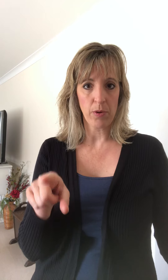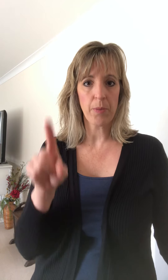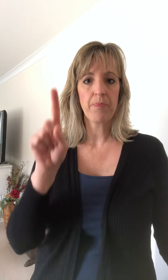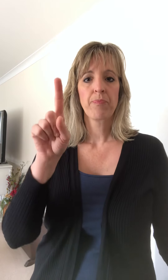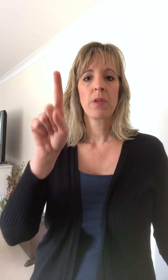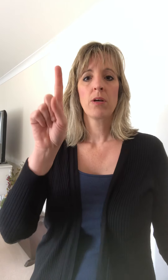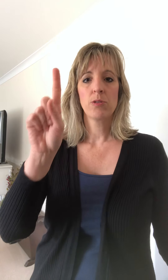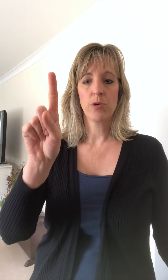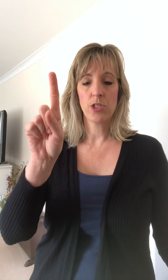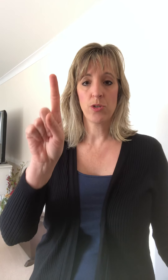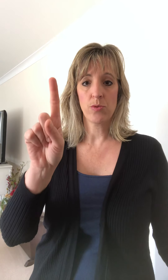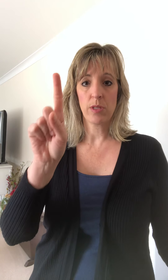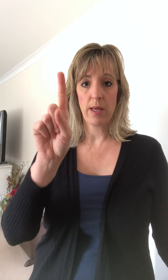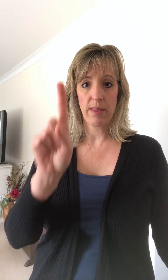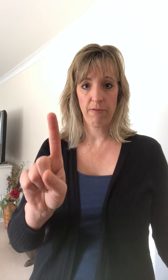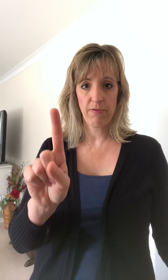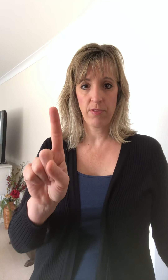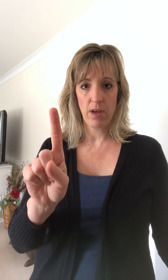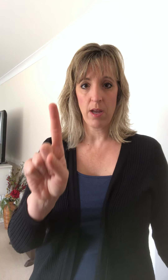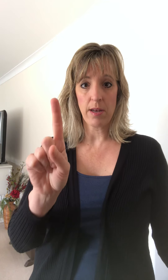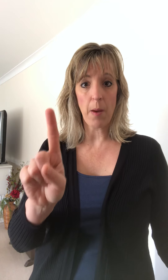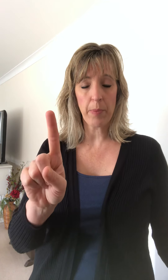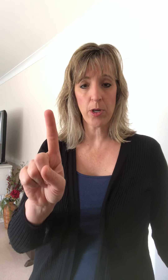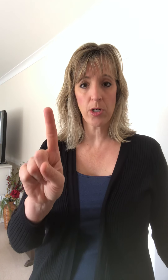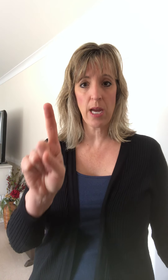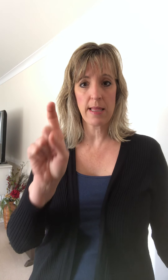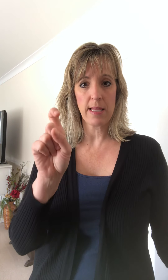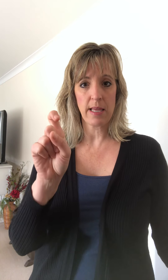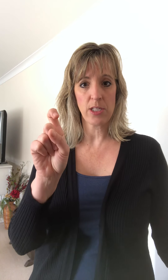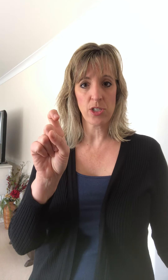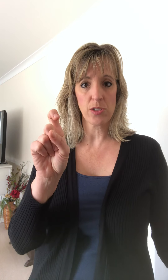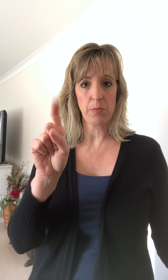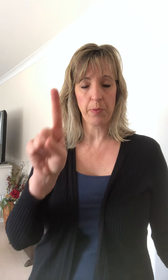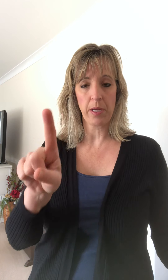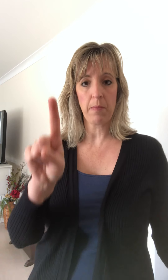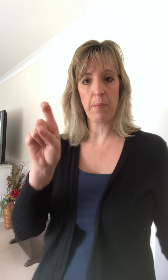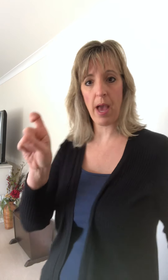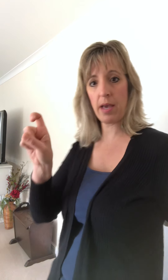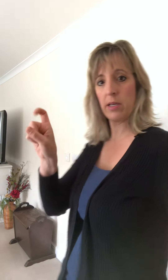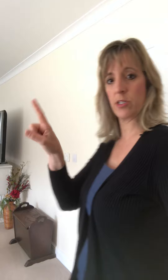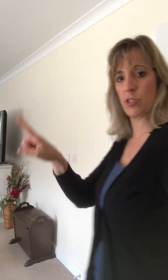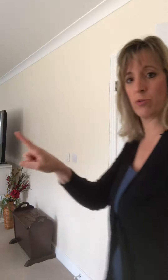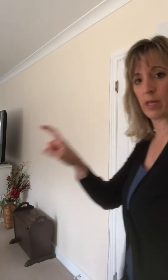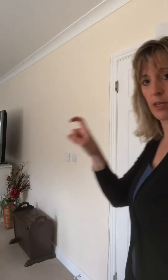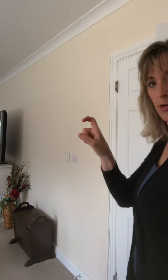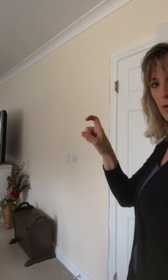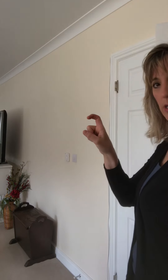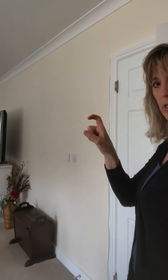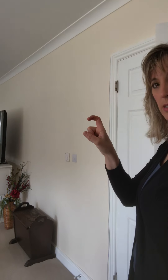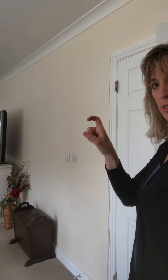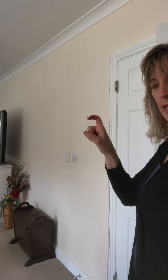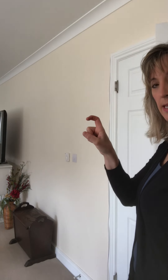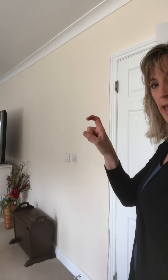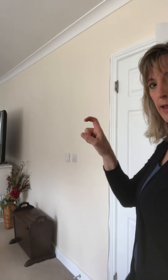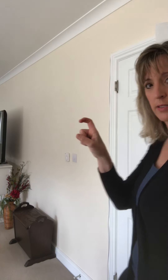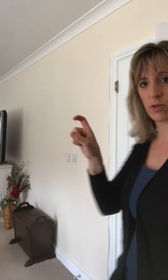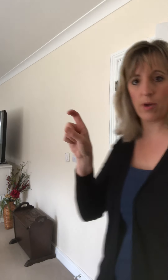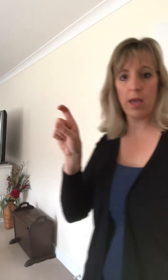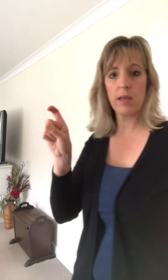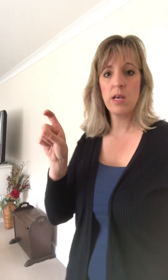people would do the number and then they just bring it back to like a crook, like an X, okay?